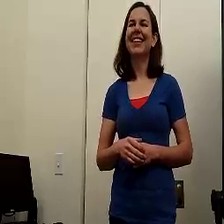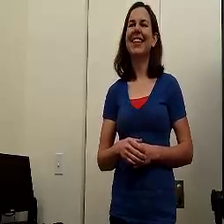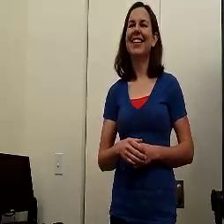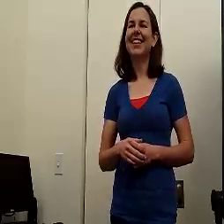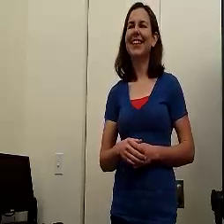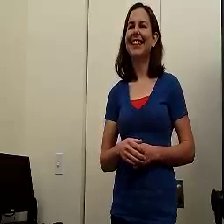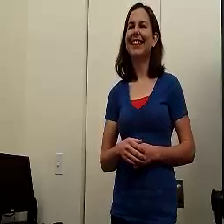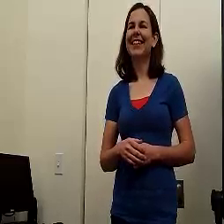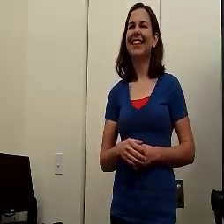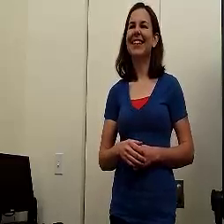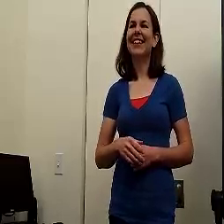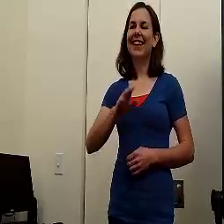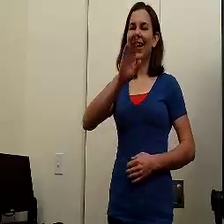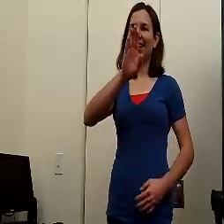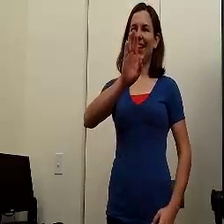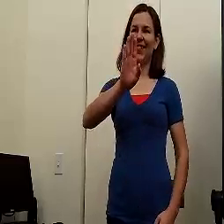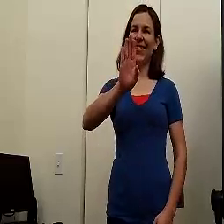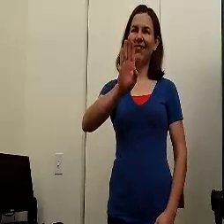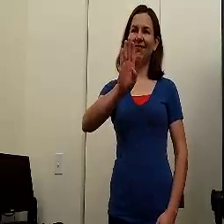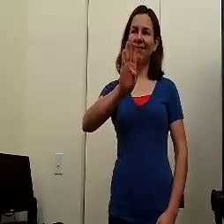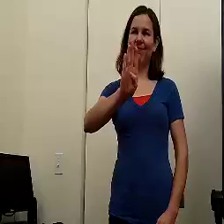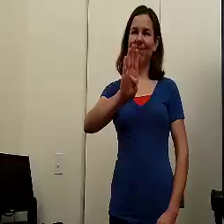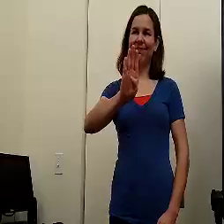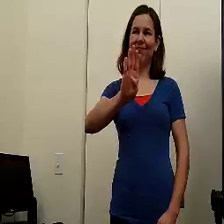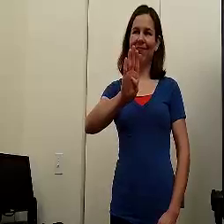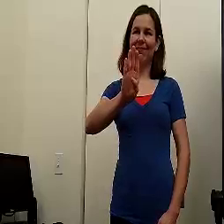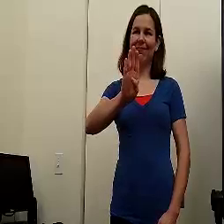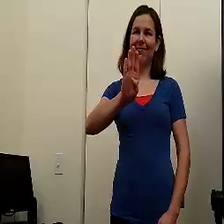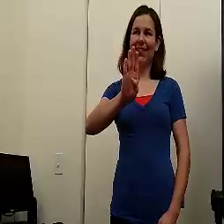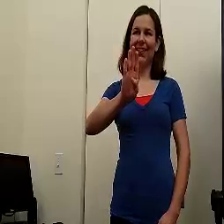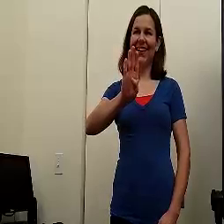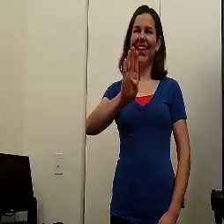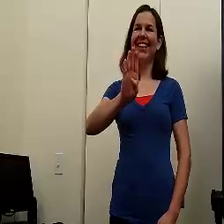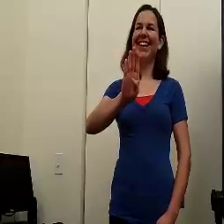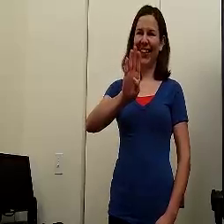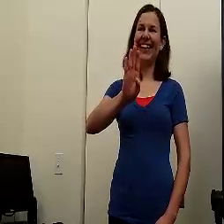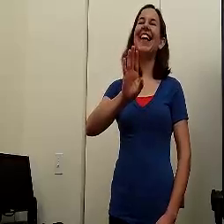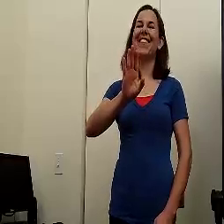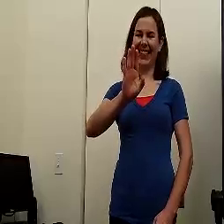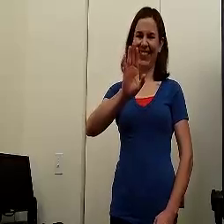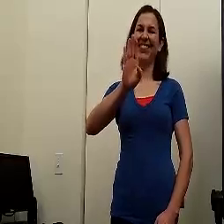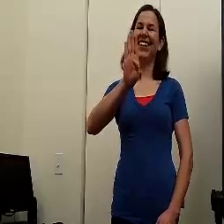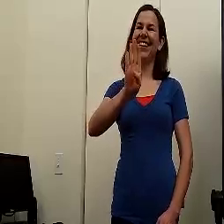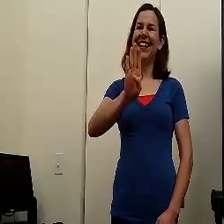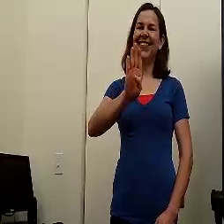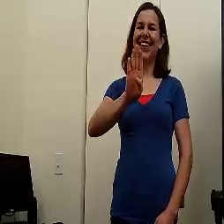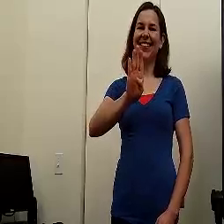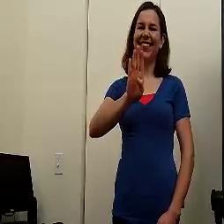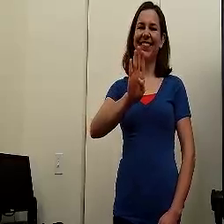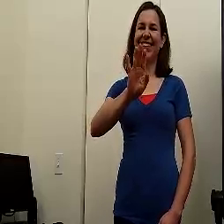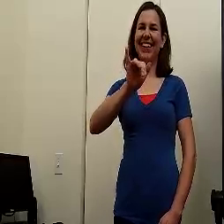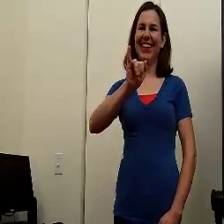I actually didn't catch it. Okay, I'll do I it thought I again. saw it at bitter and then I like stopped Yeah. looking for a second. That's what I said, watch the whole word. Yeah. Watch the whole word.